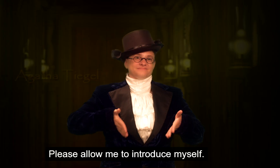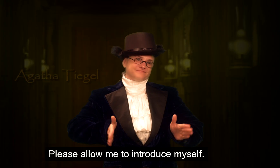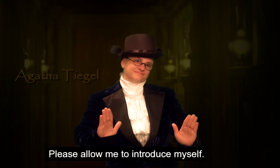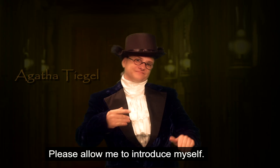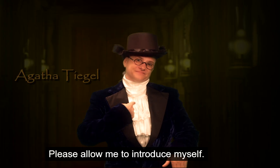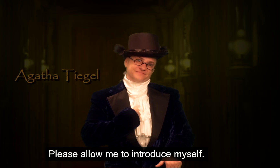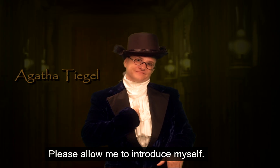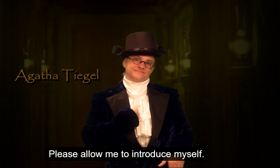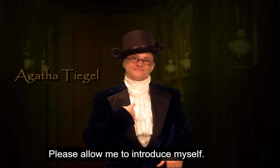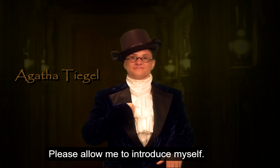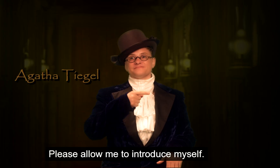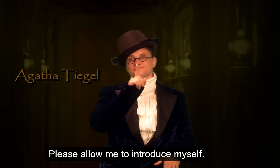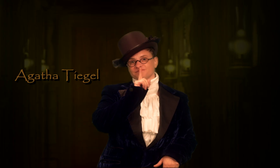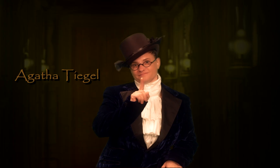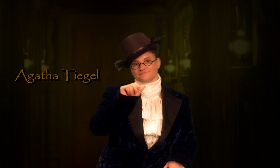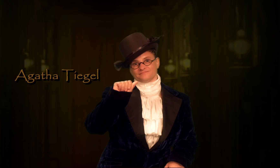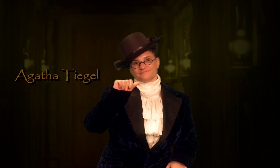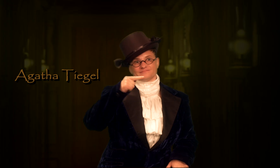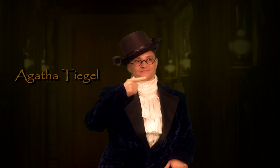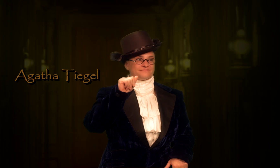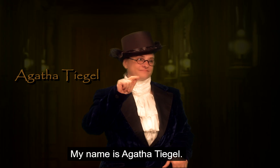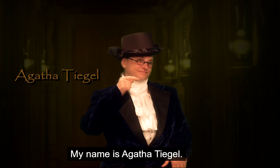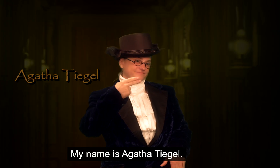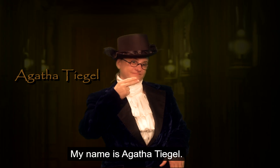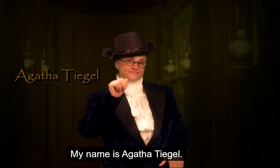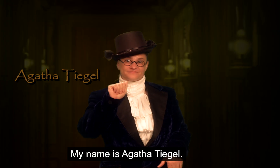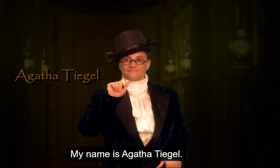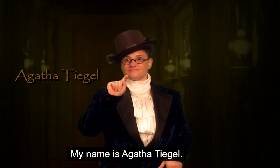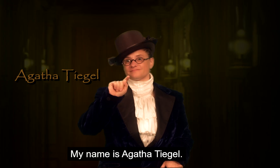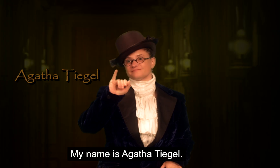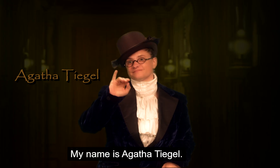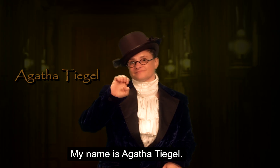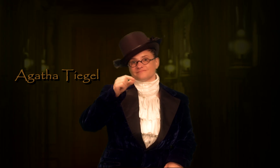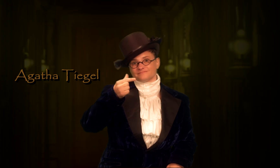Please allow me to introduce myself. My name is Agatha Tiegel.